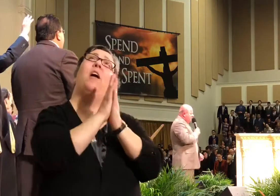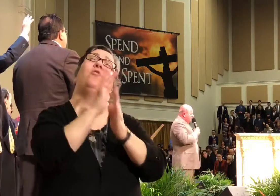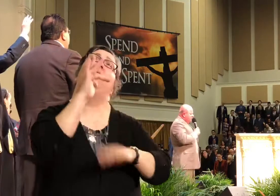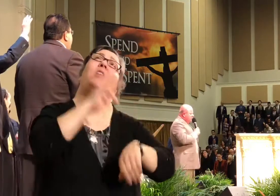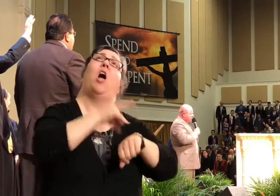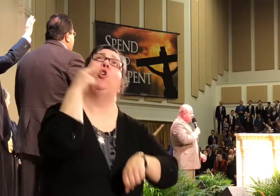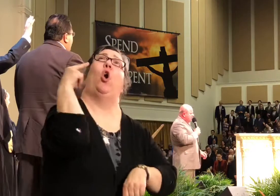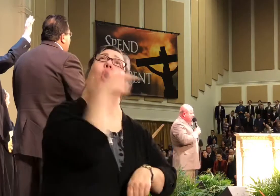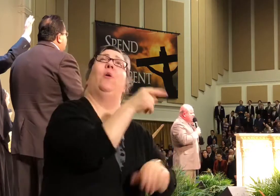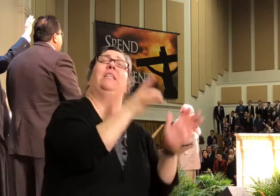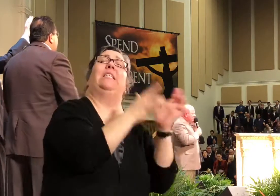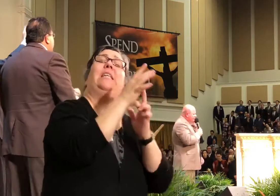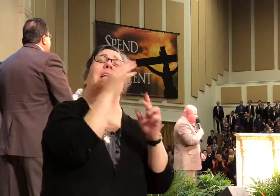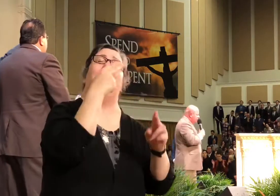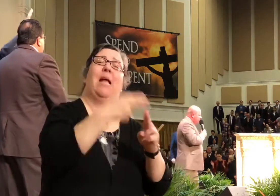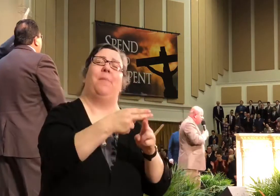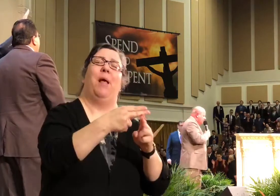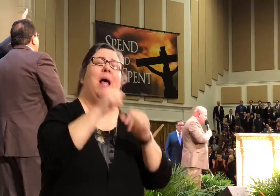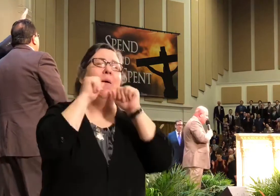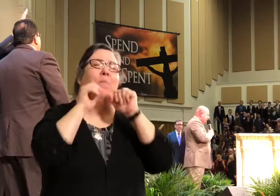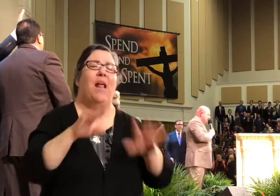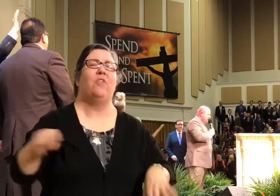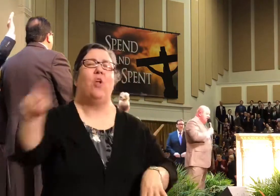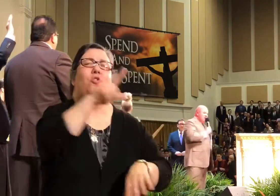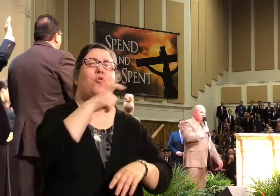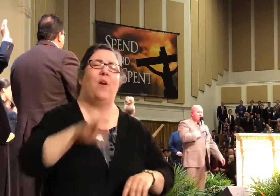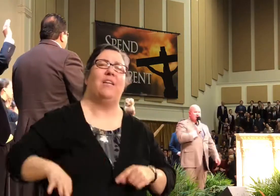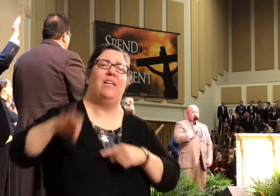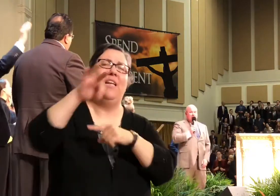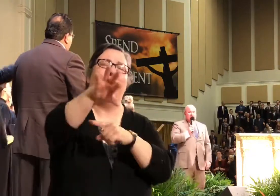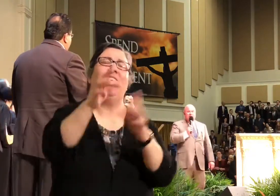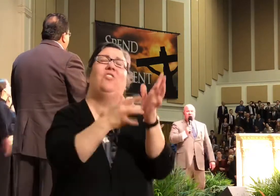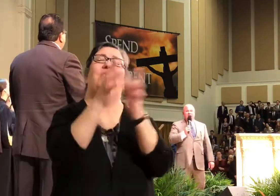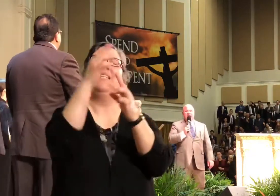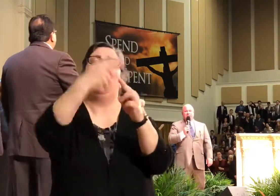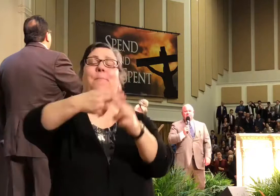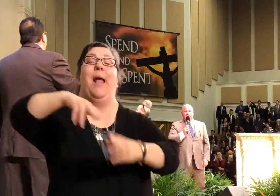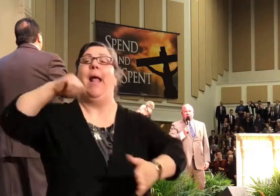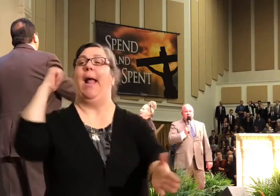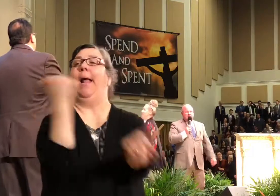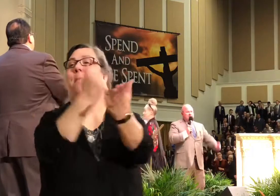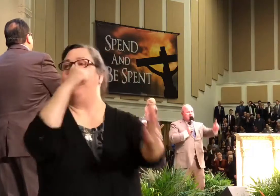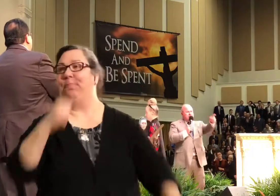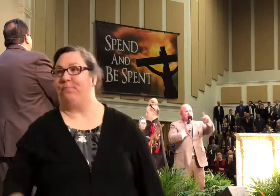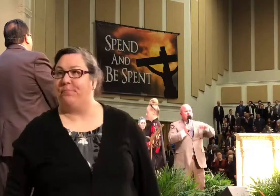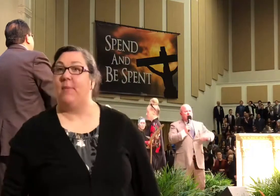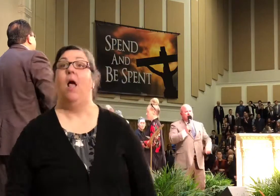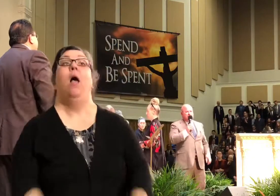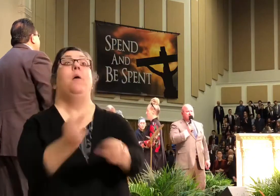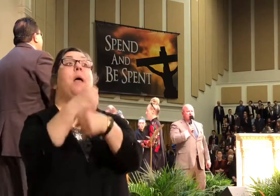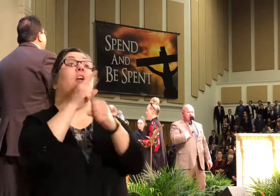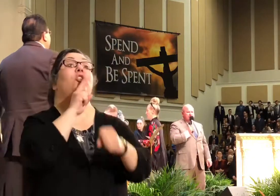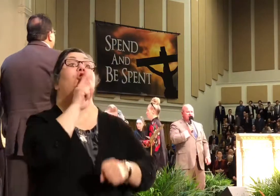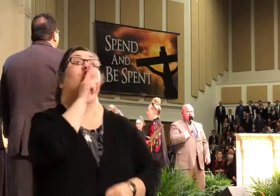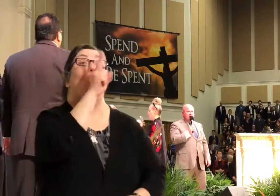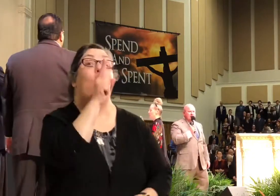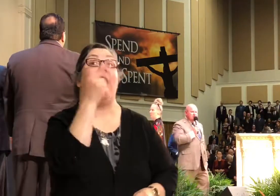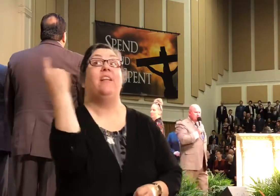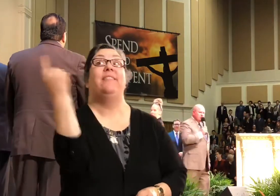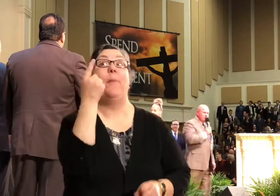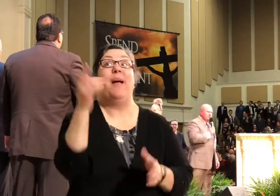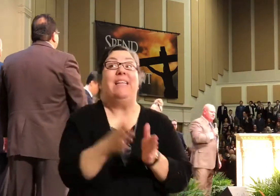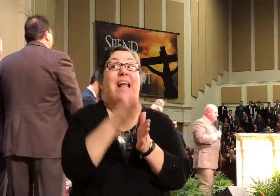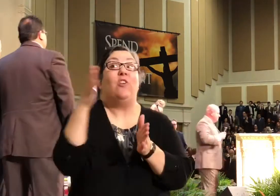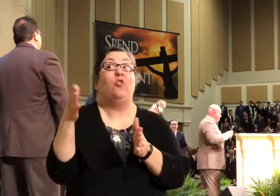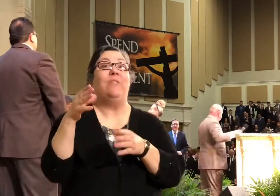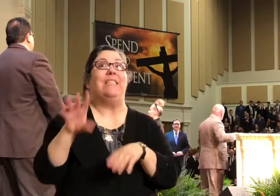name, bless the gifts and the givers, and we'll thank you for it. And everybody's good. Amen. Make sure that person gives standing next